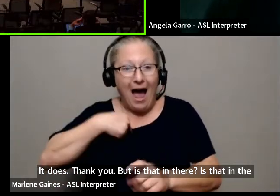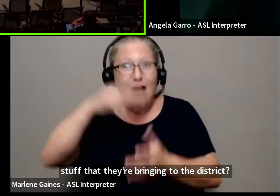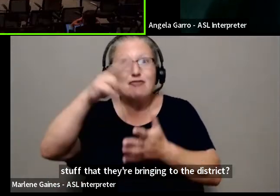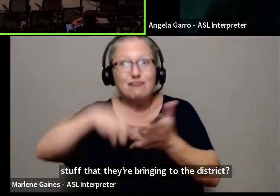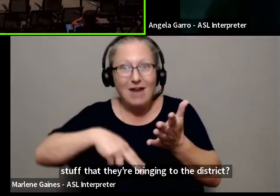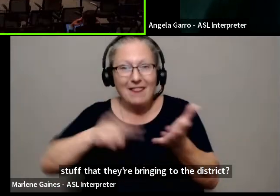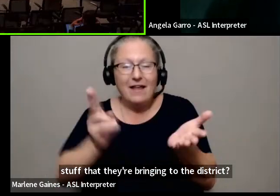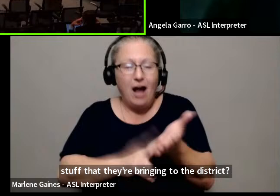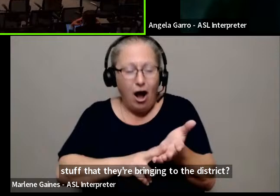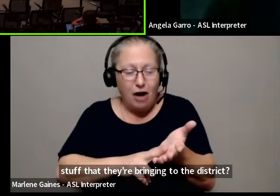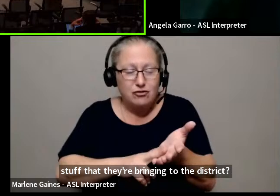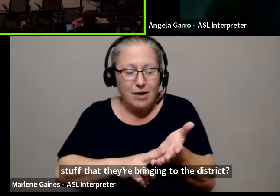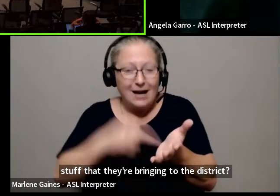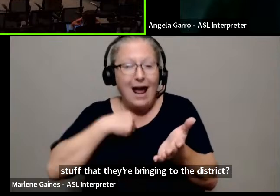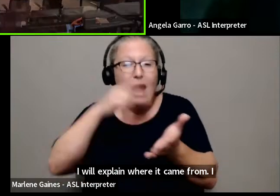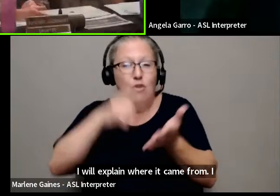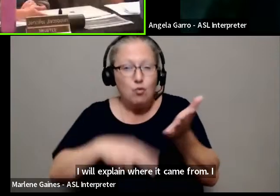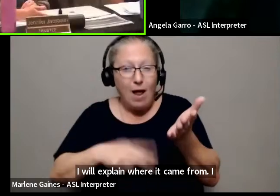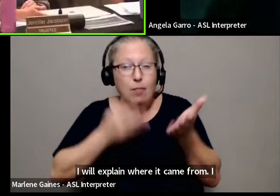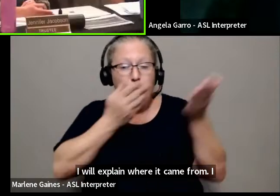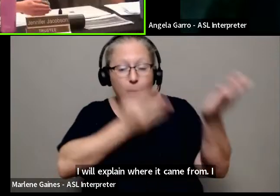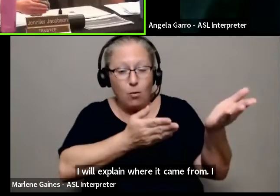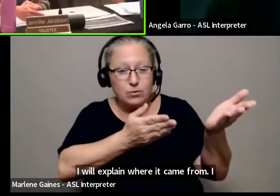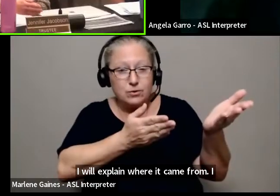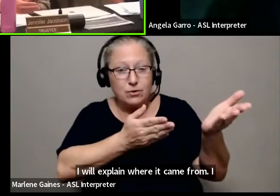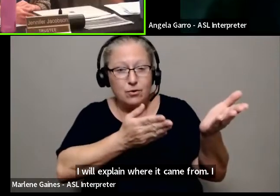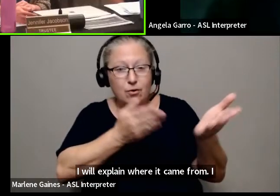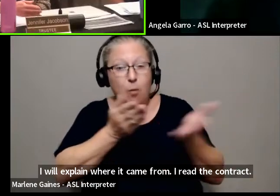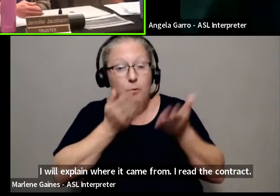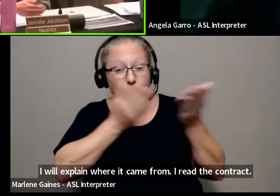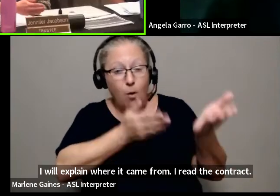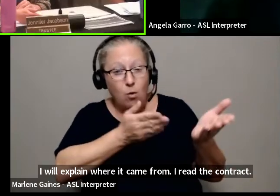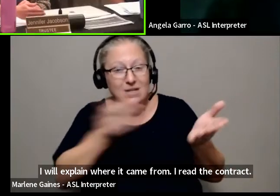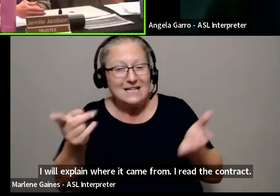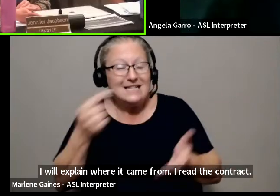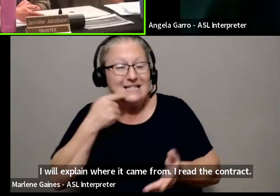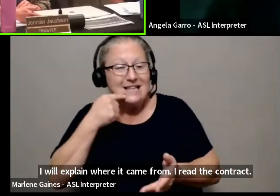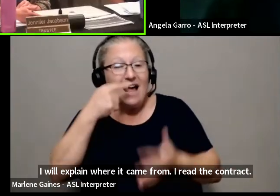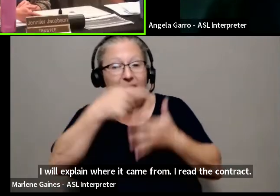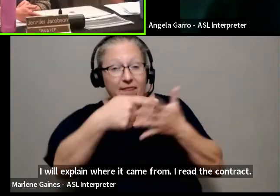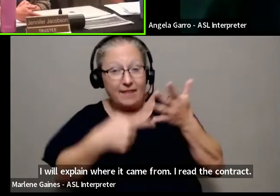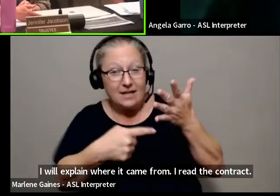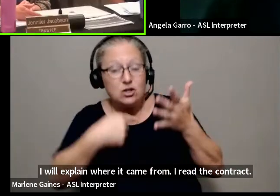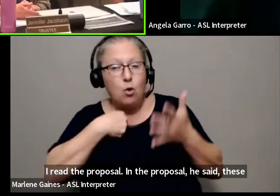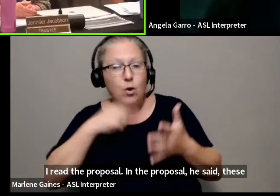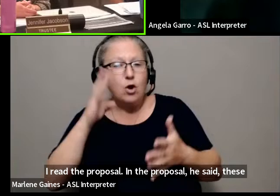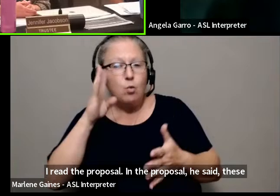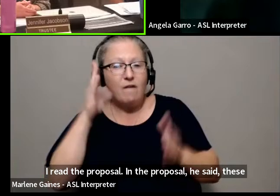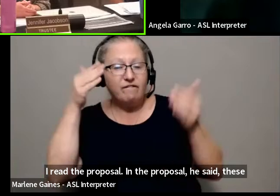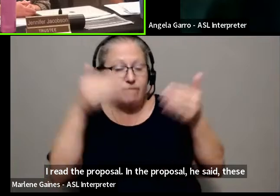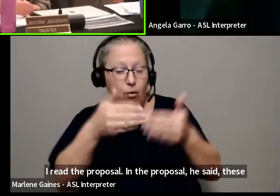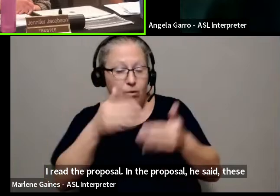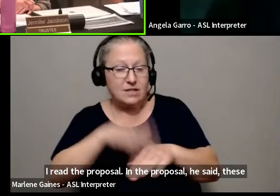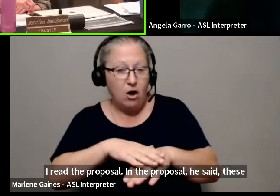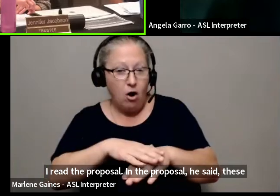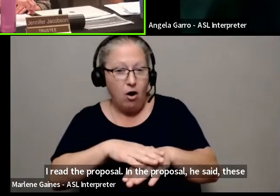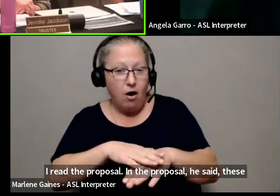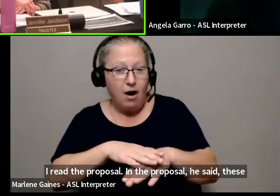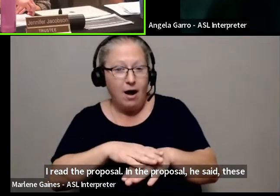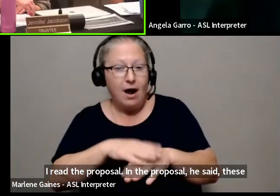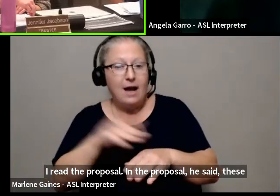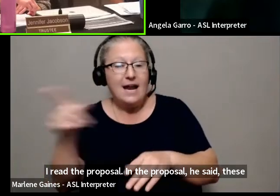read the contract, I read the proposal. In the proposal, he said, these are the things that we're going to be focusing on. And